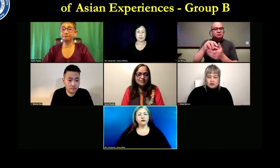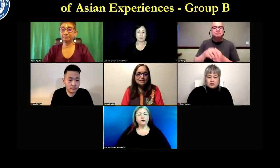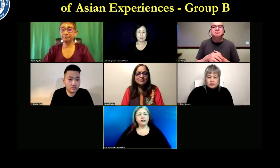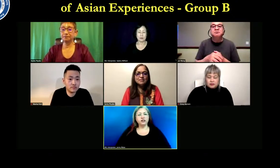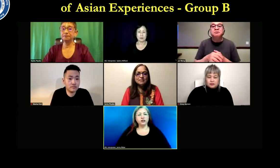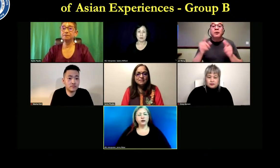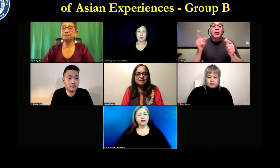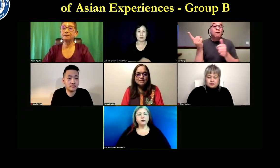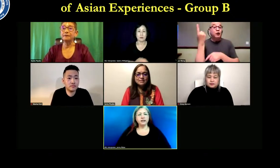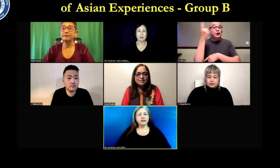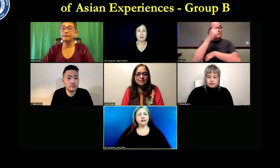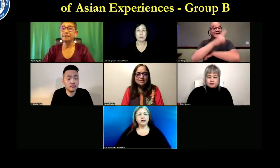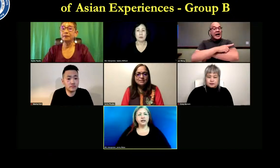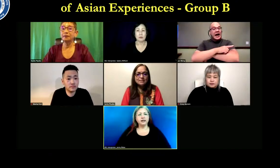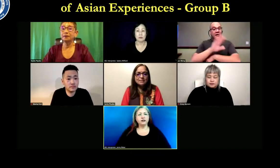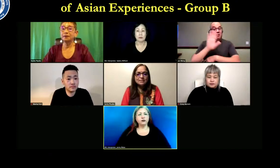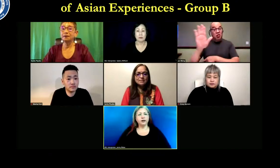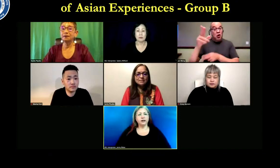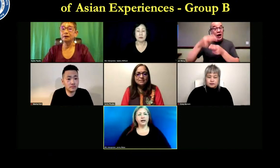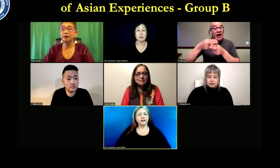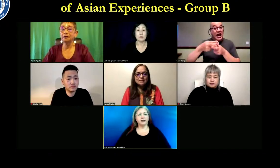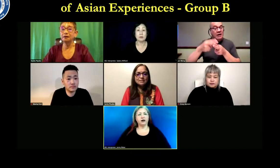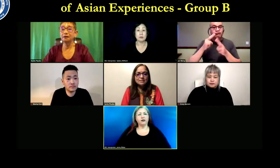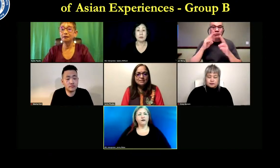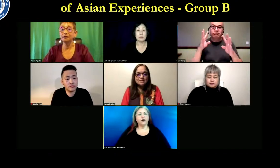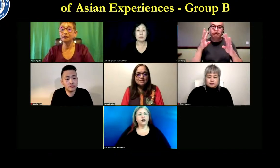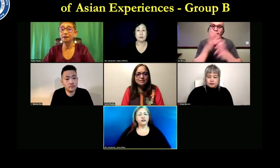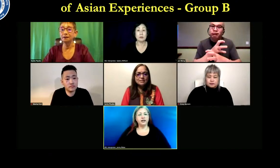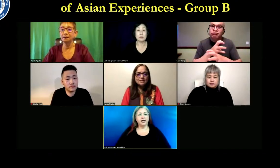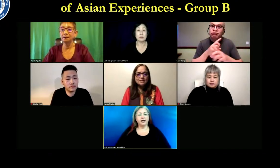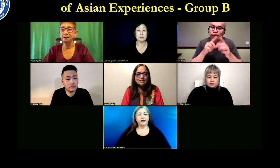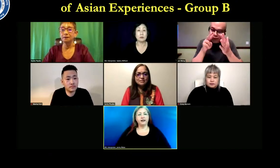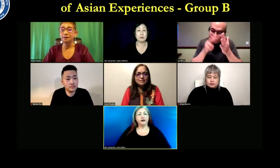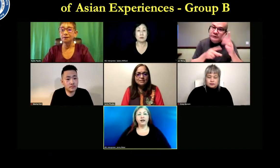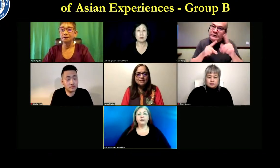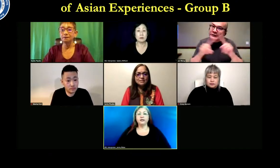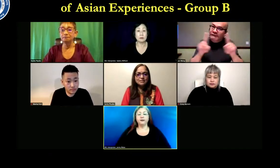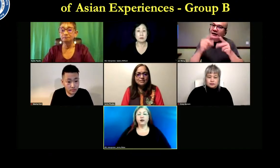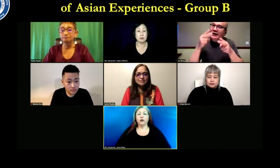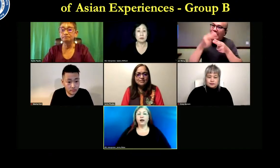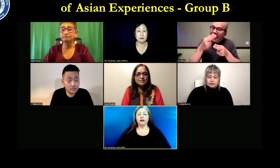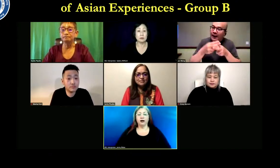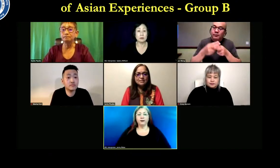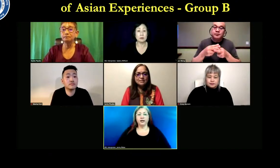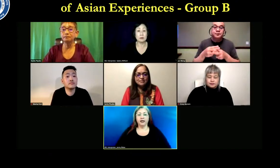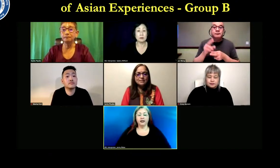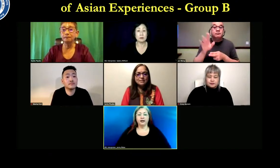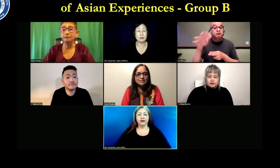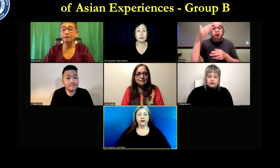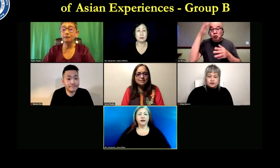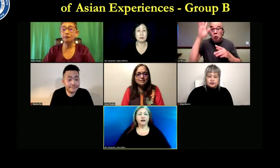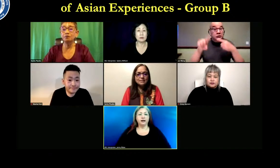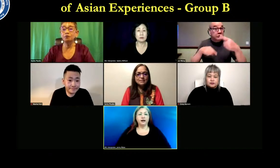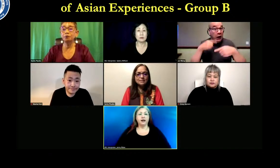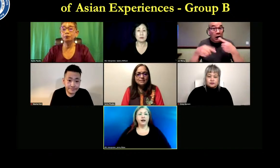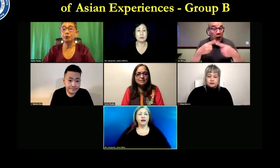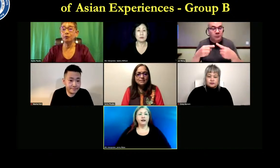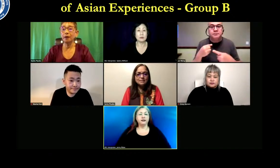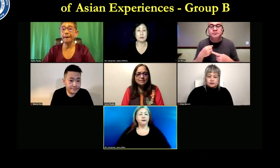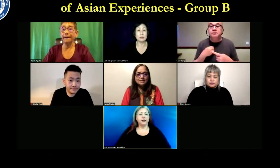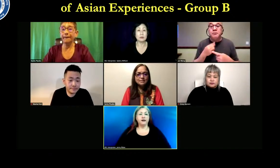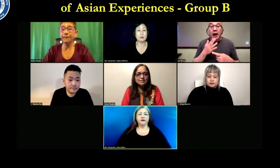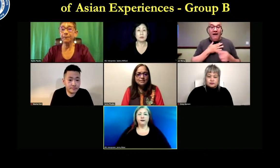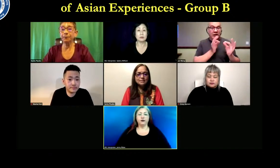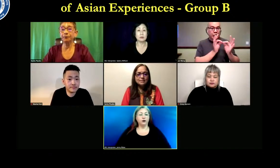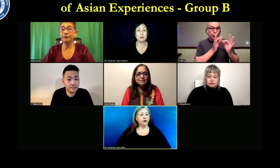3/4 of Asian students mixed into my class. And on the first day, their names can be quite complicated.